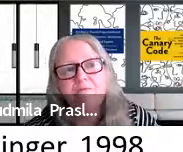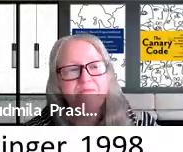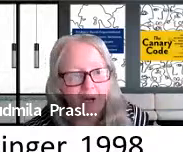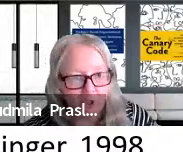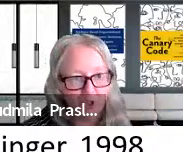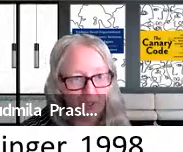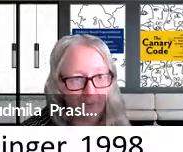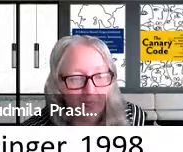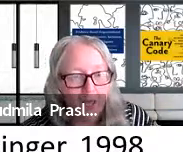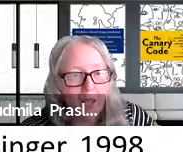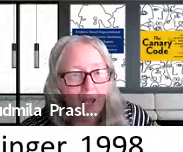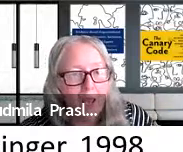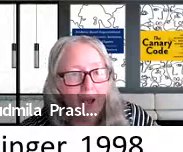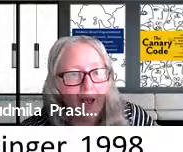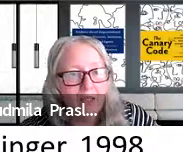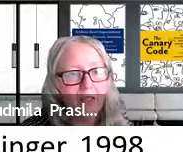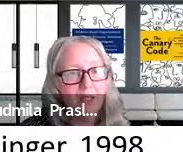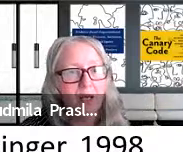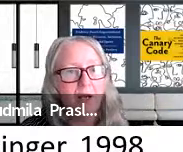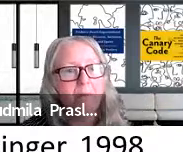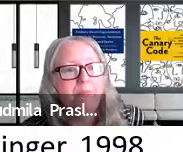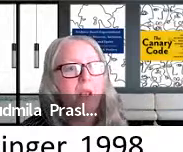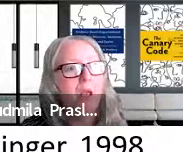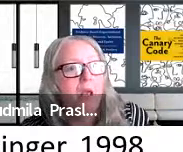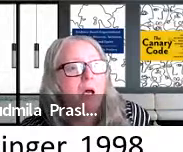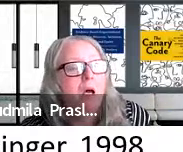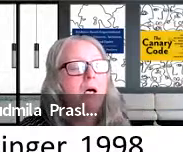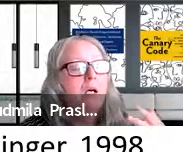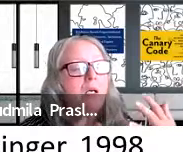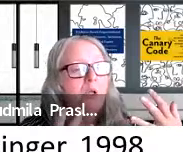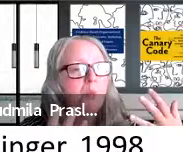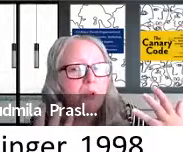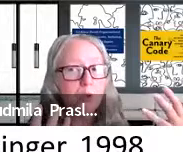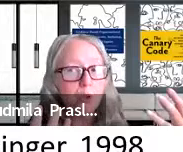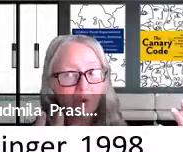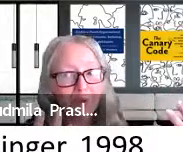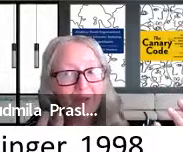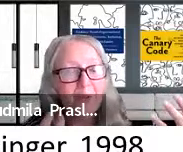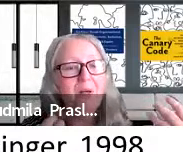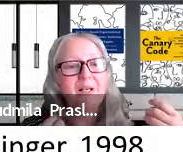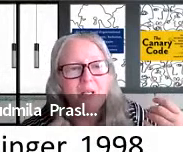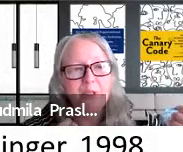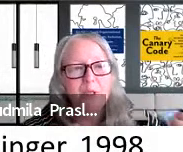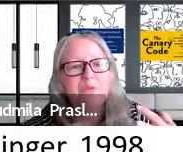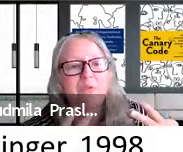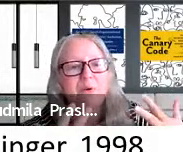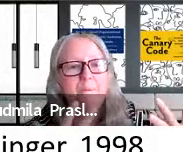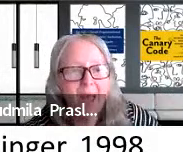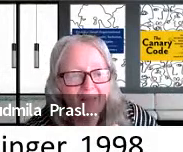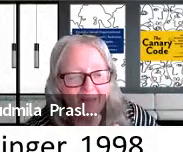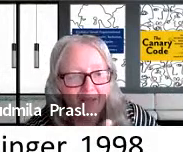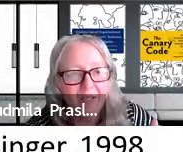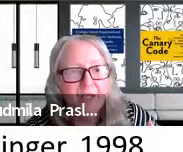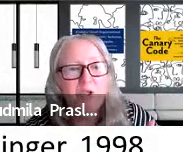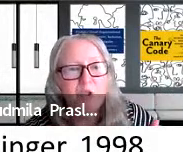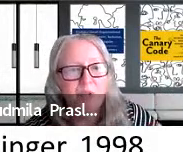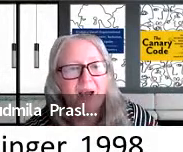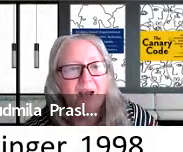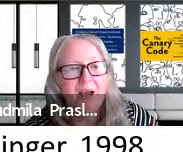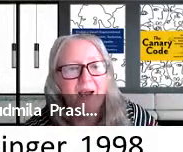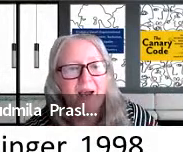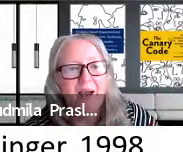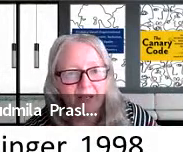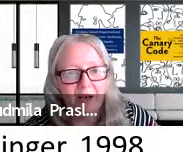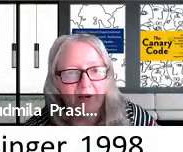and functioning. And it was also a little bit of a rebellion to